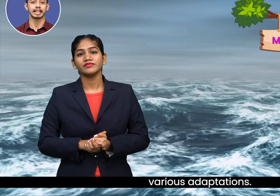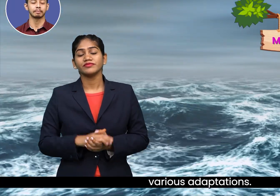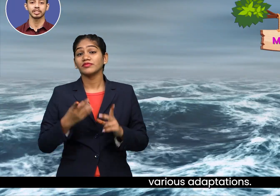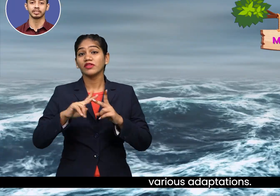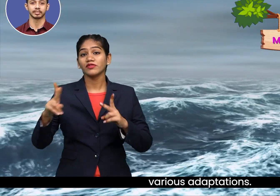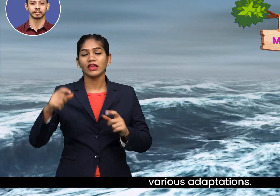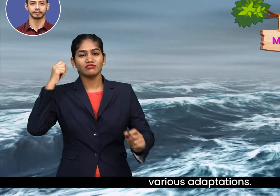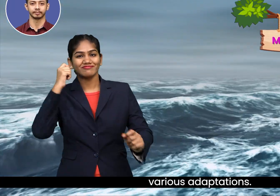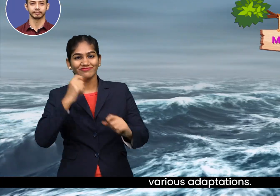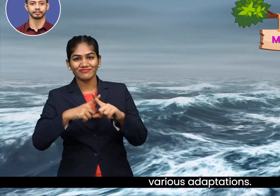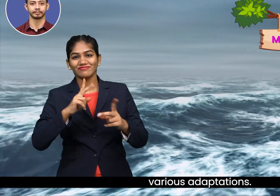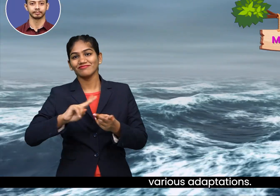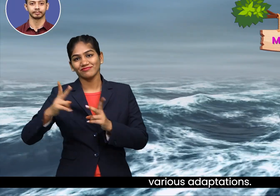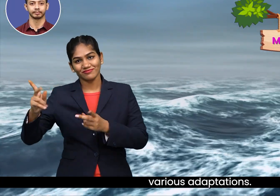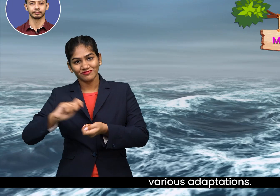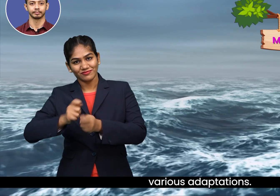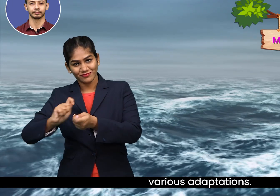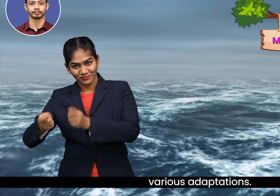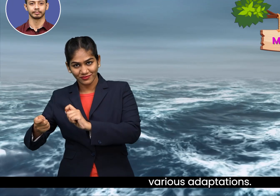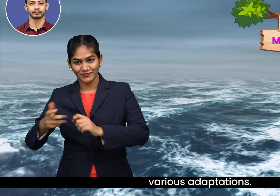various adaptations.